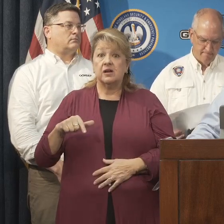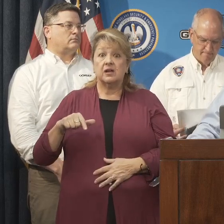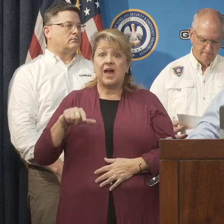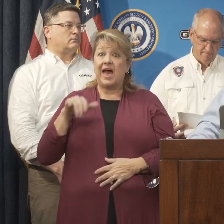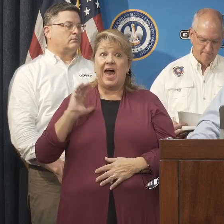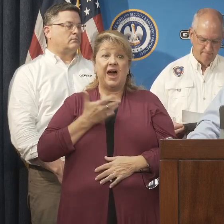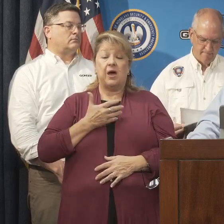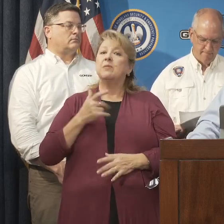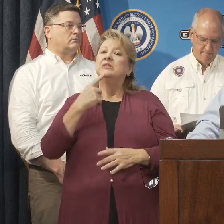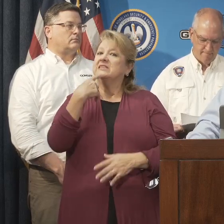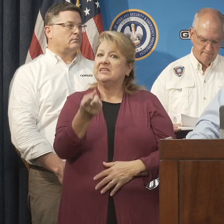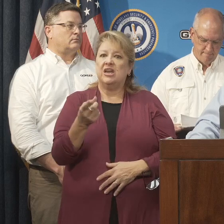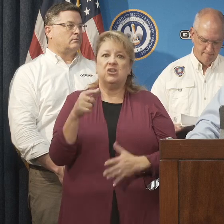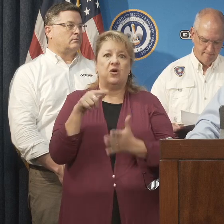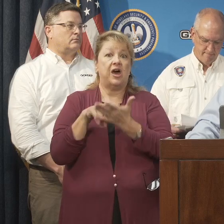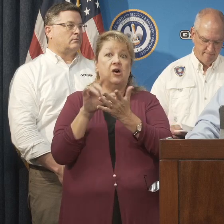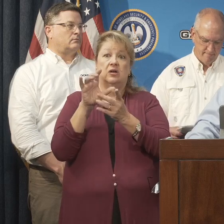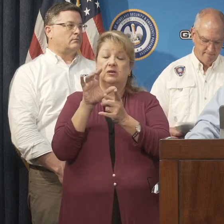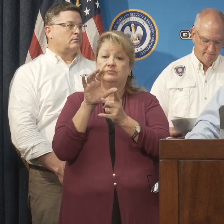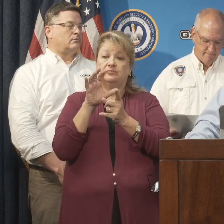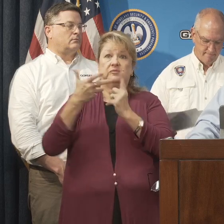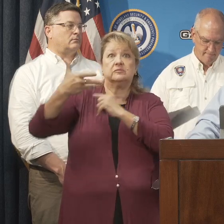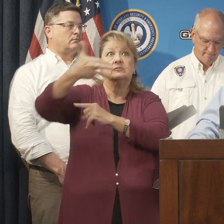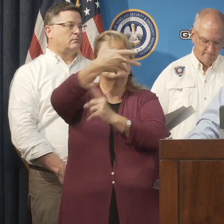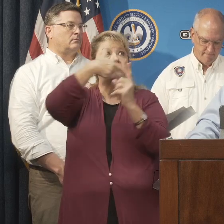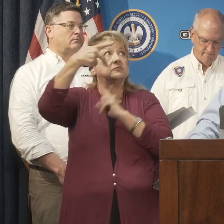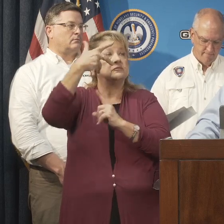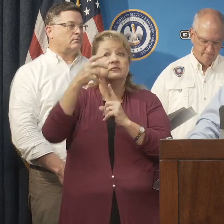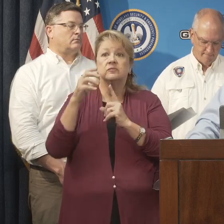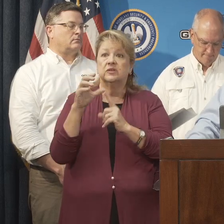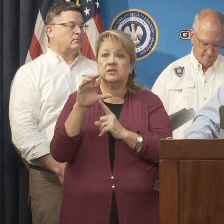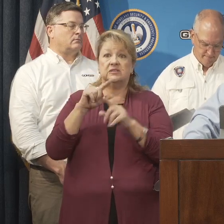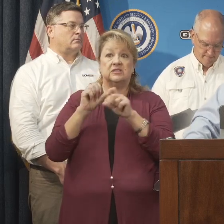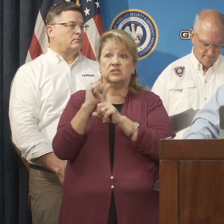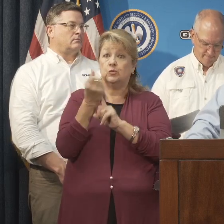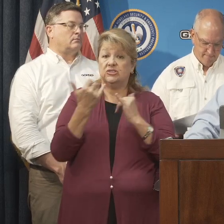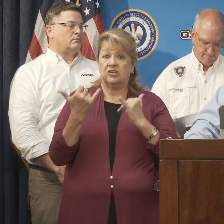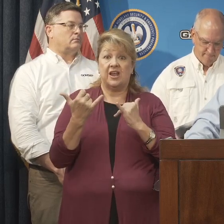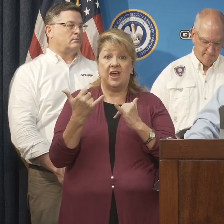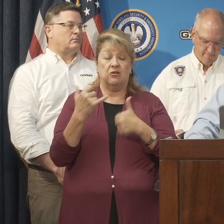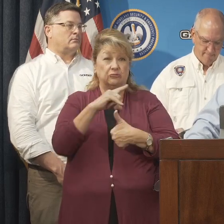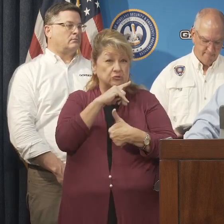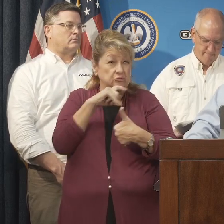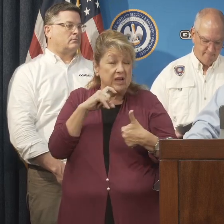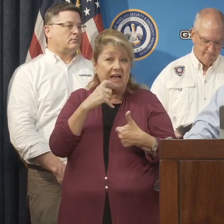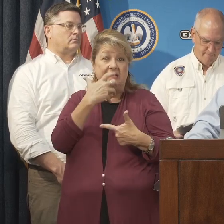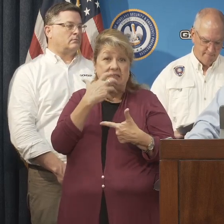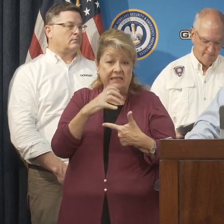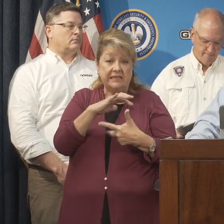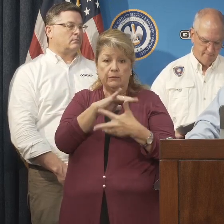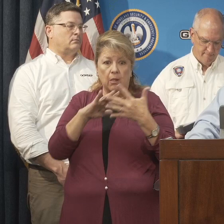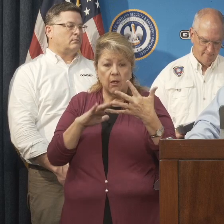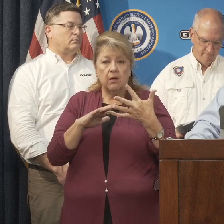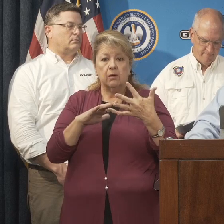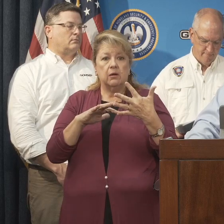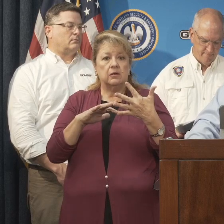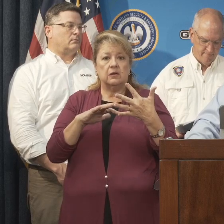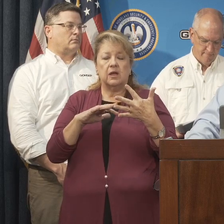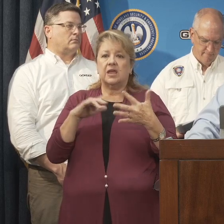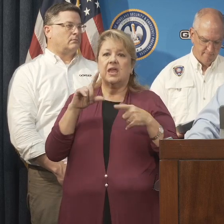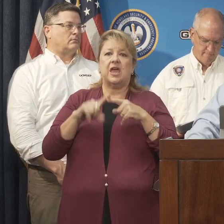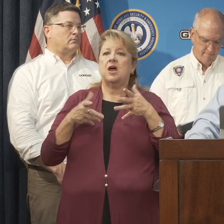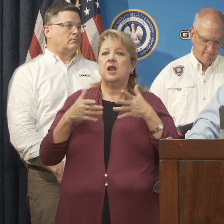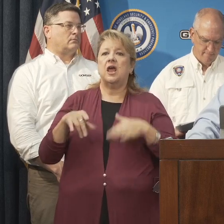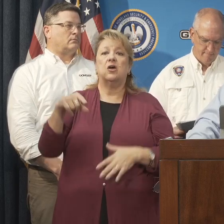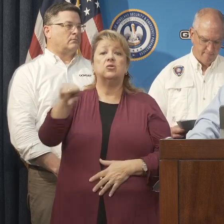conditions. I'm going to repeat that. Unprecedented conditions. And that's why we cannot allow this burn ban